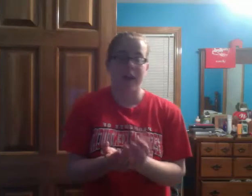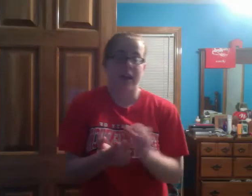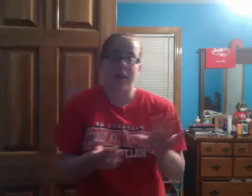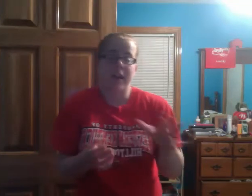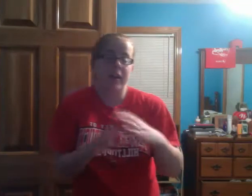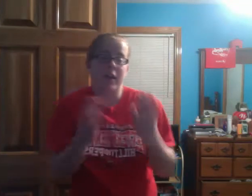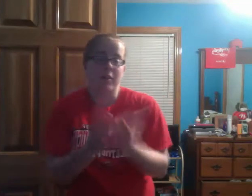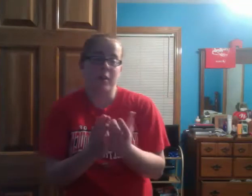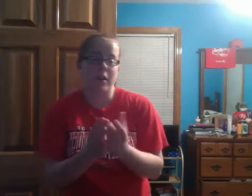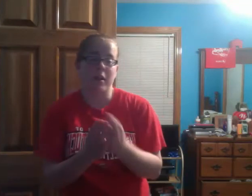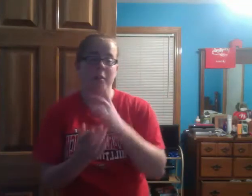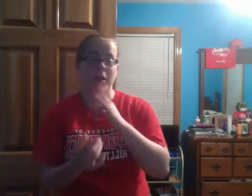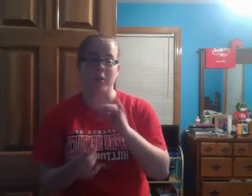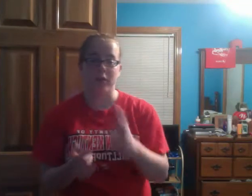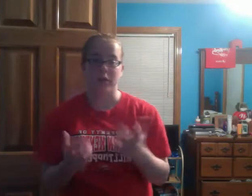that class wound up being really good.